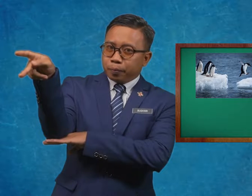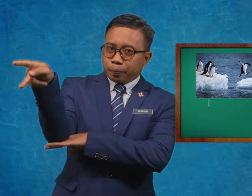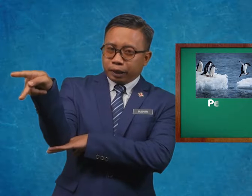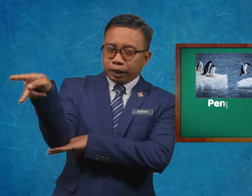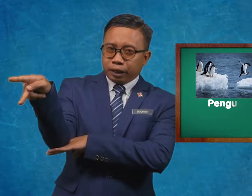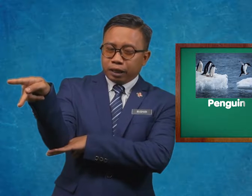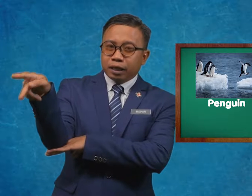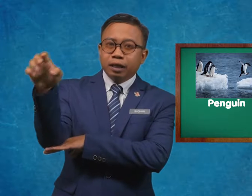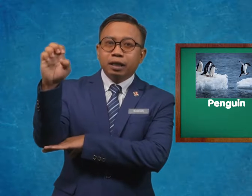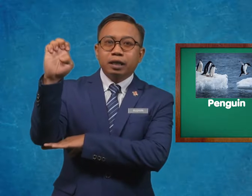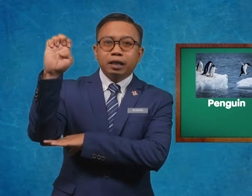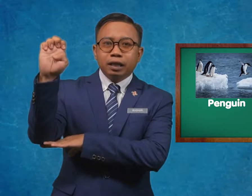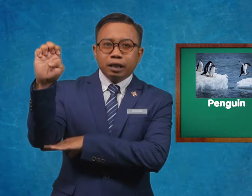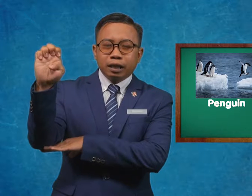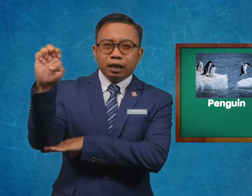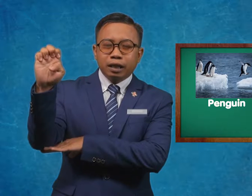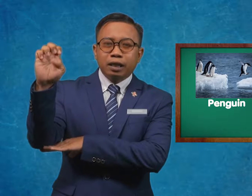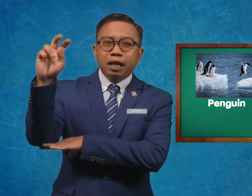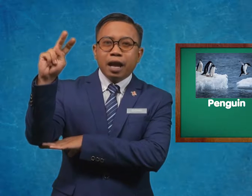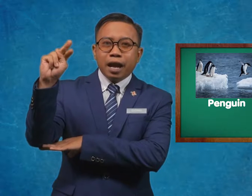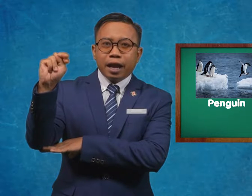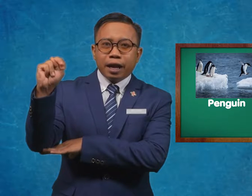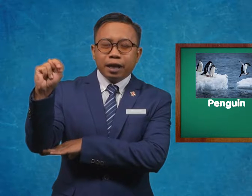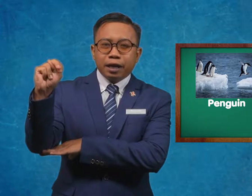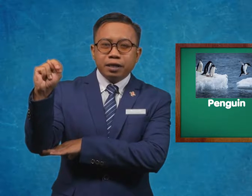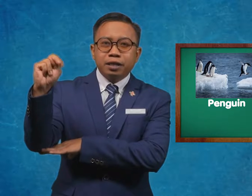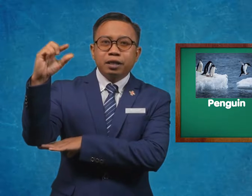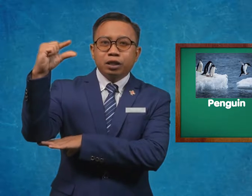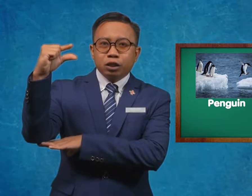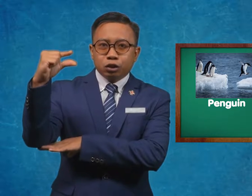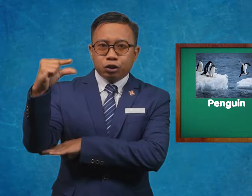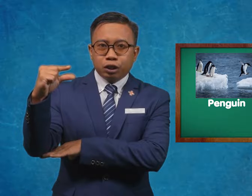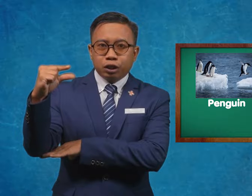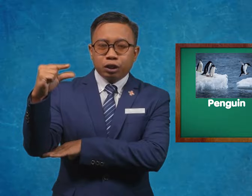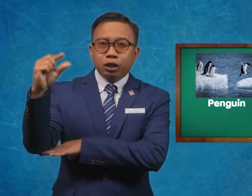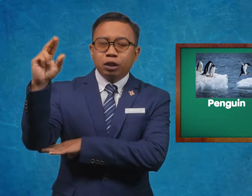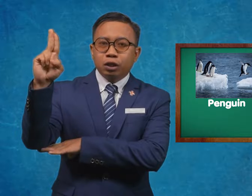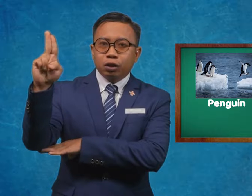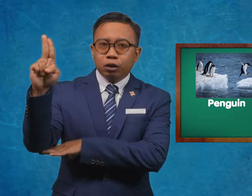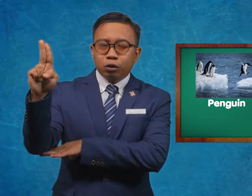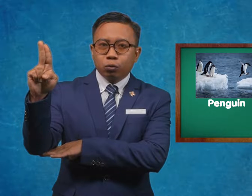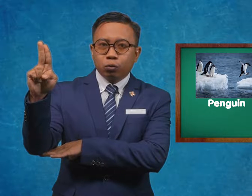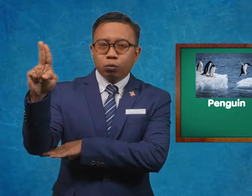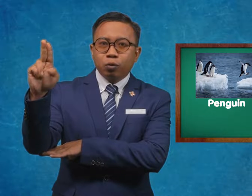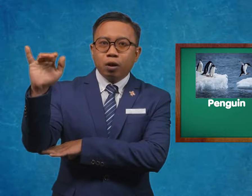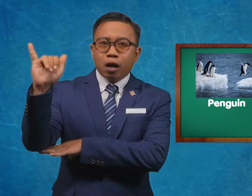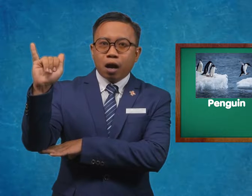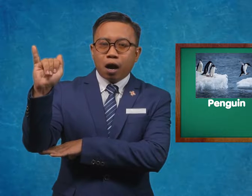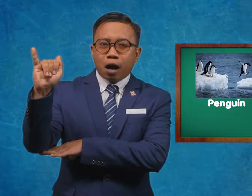P E N G U